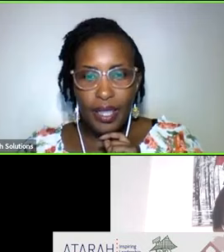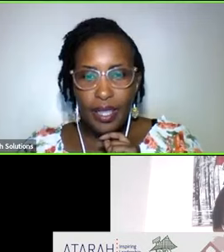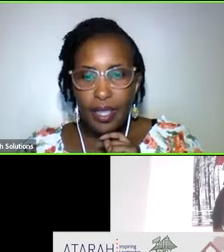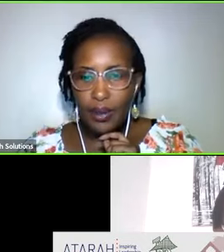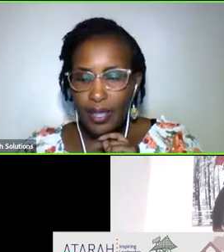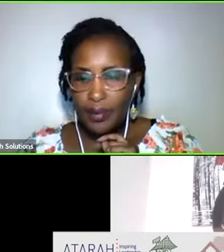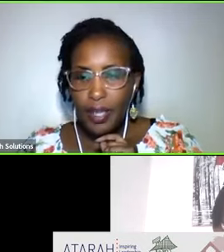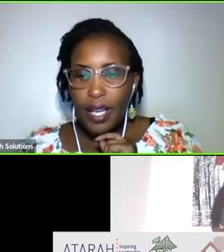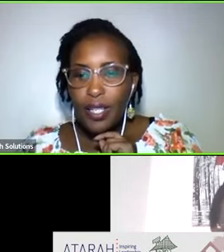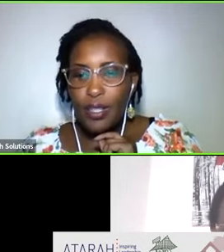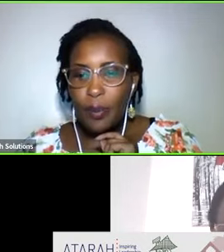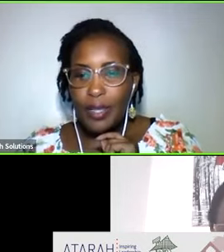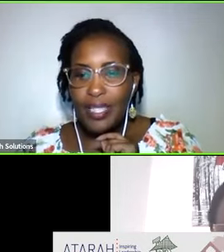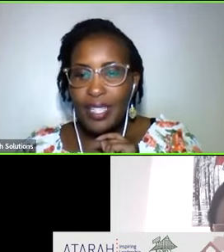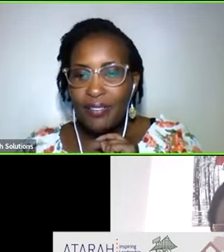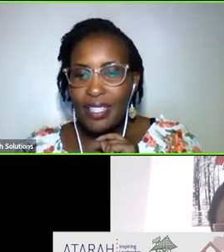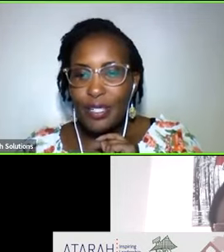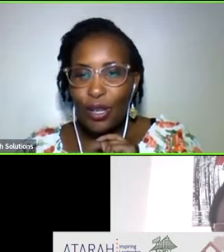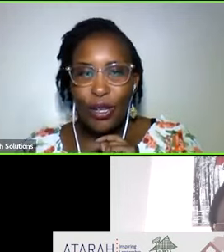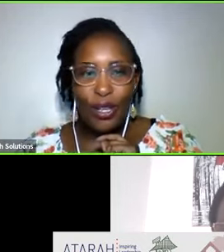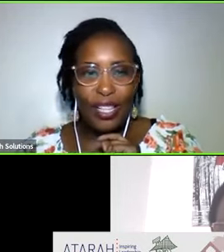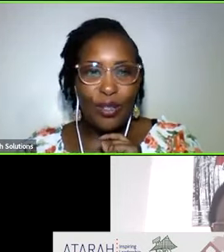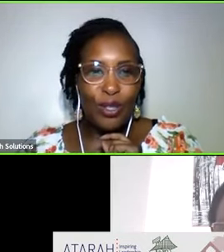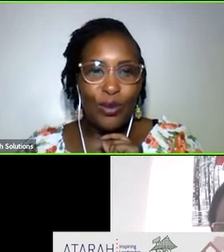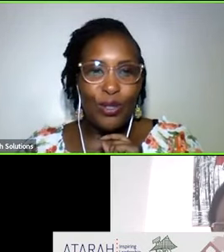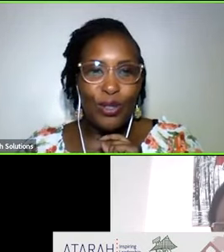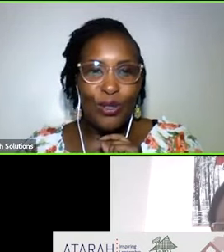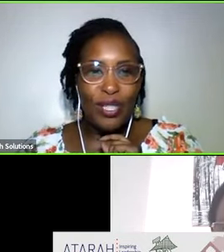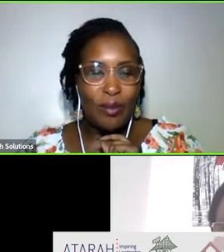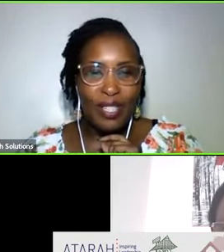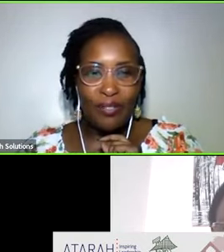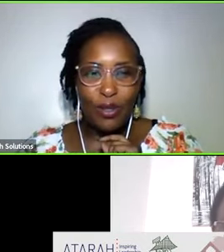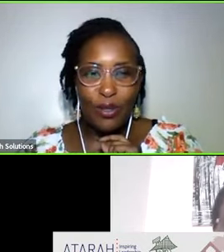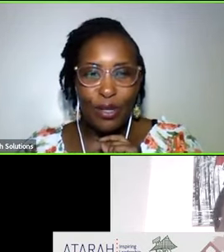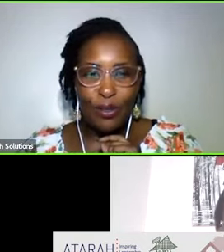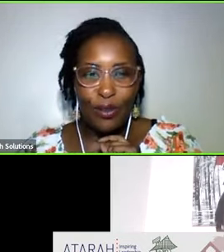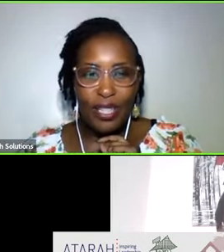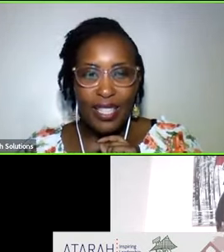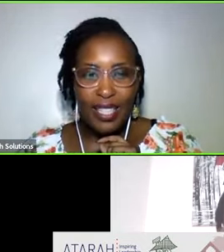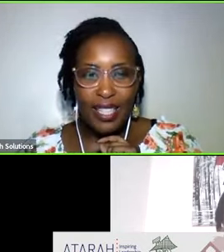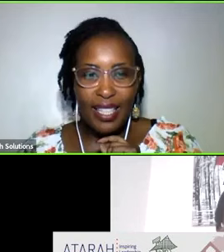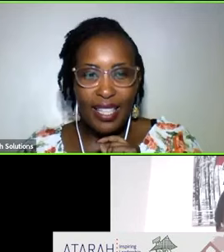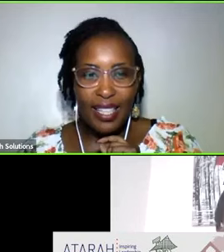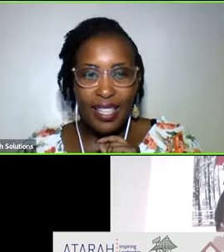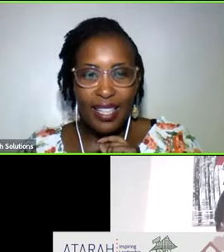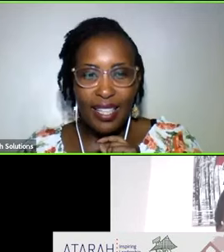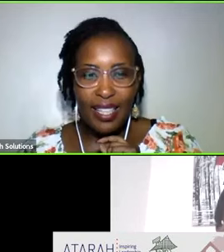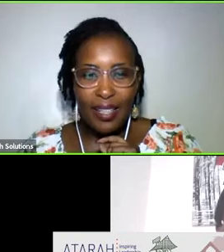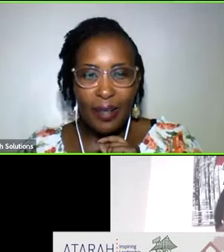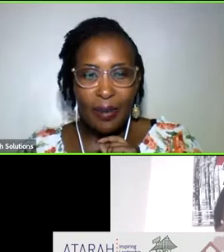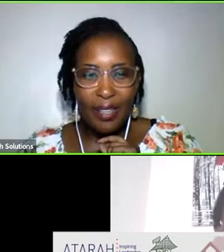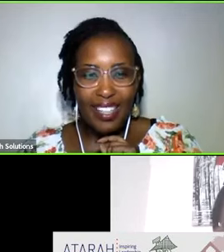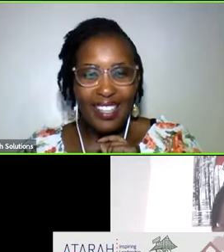where? Okay. So Mr. Evans Olo is going to introduce himself. I was looking for his